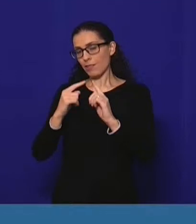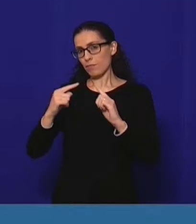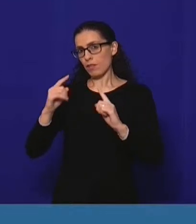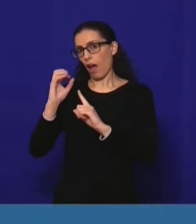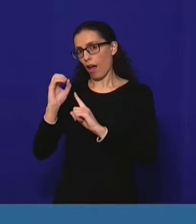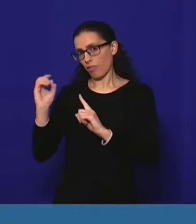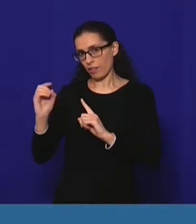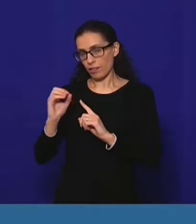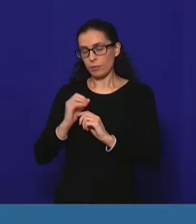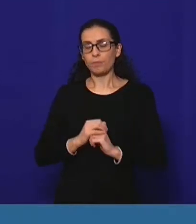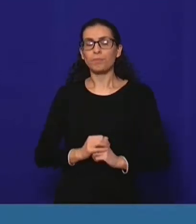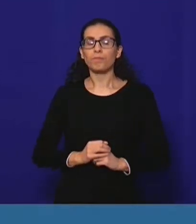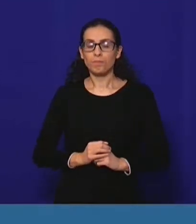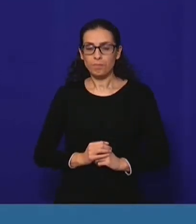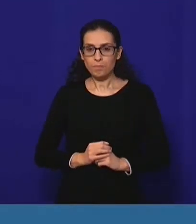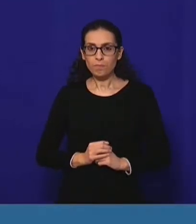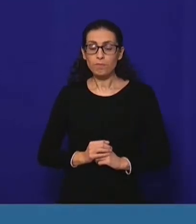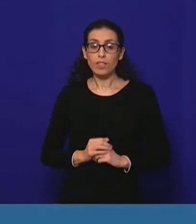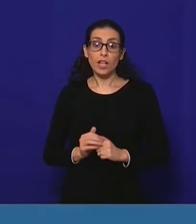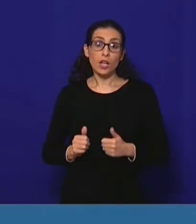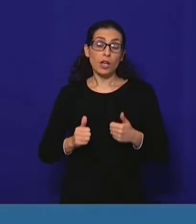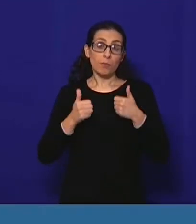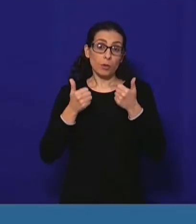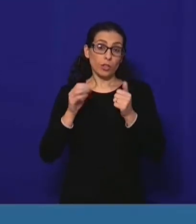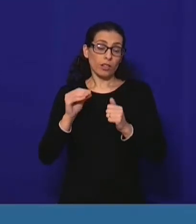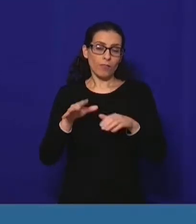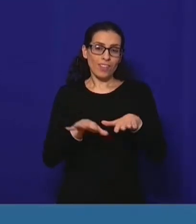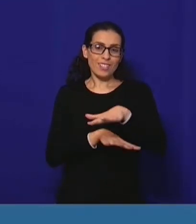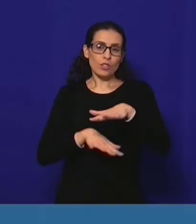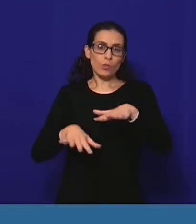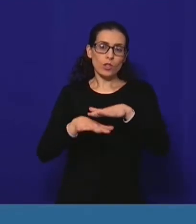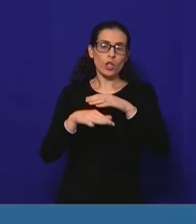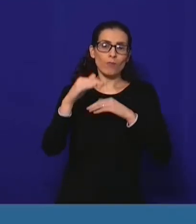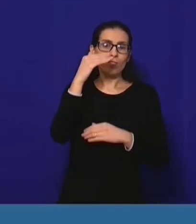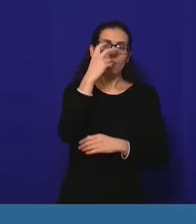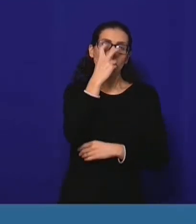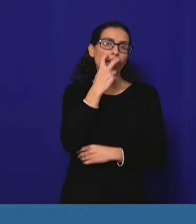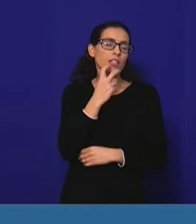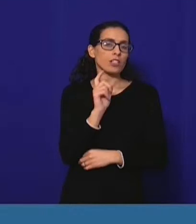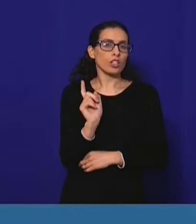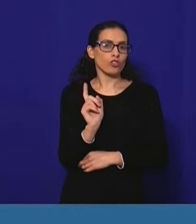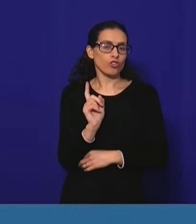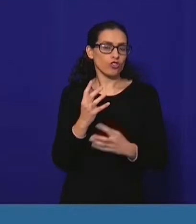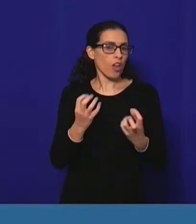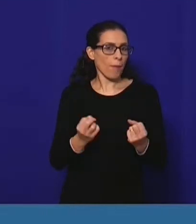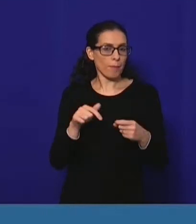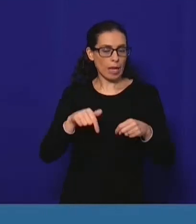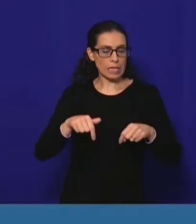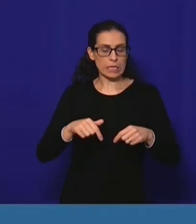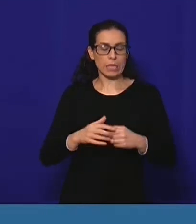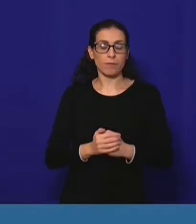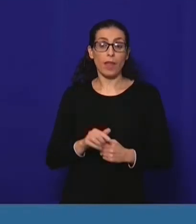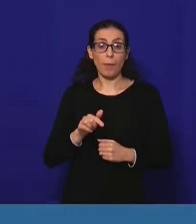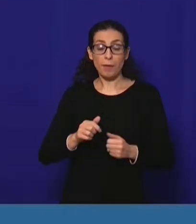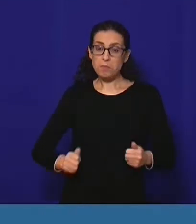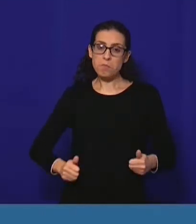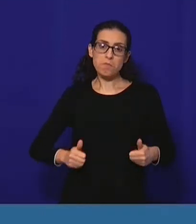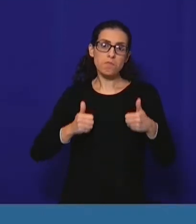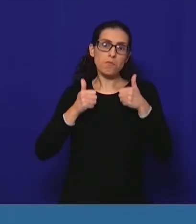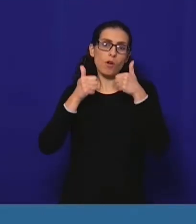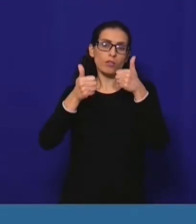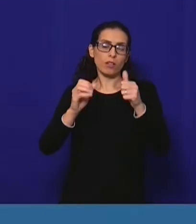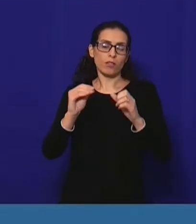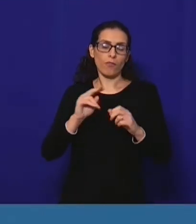Importanti ħafna s-sitwazzjoni fid-djar tal-anzjani fejn huwa wieħed mill-prioritajiet tagħna fejn aħna nagħmlu l-nistgħu biex nkun